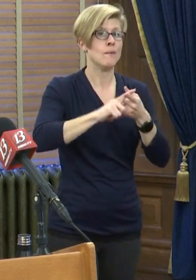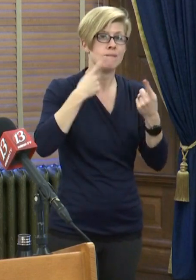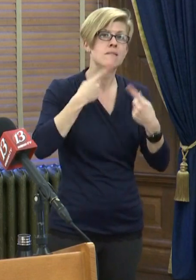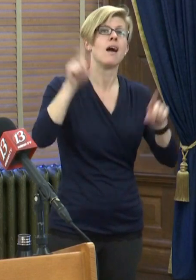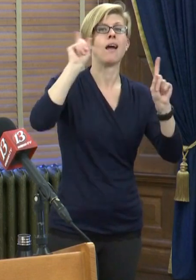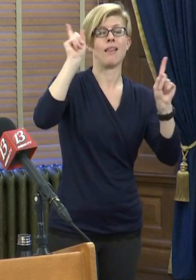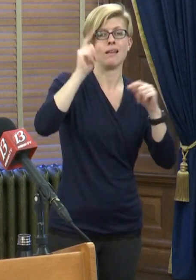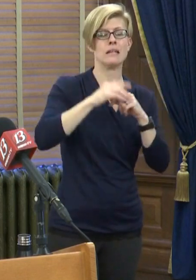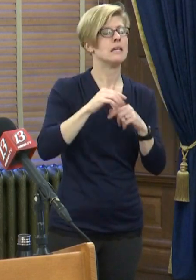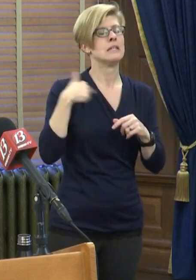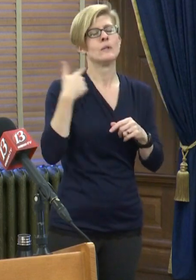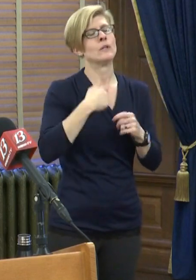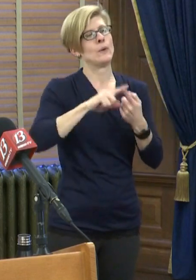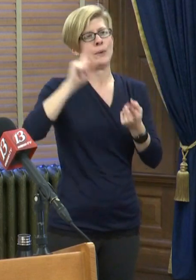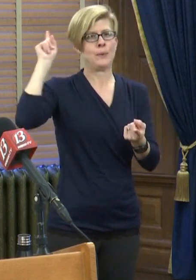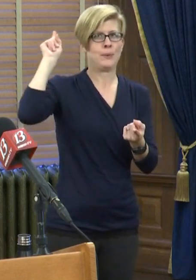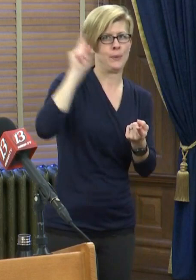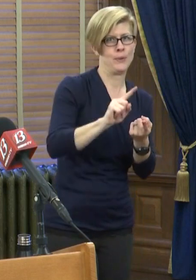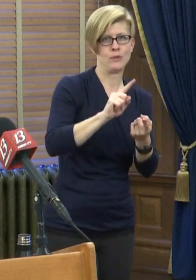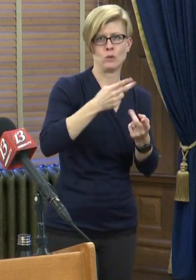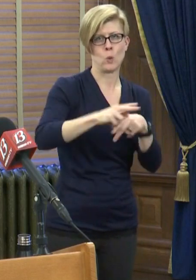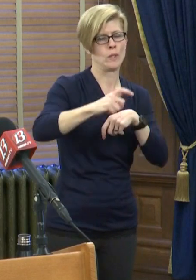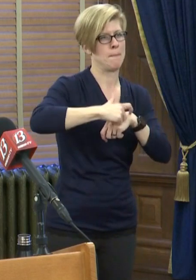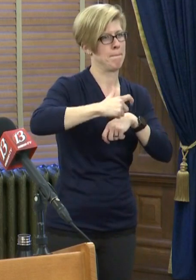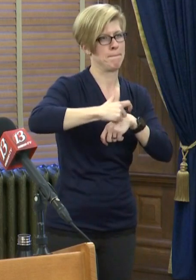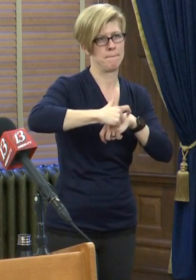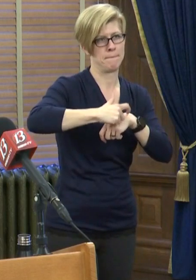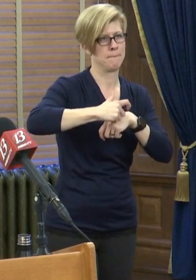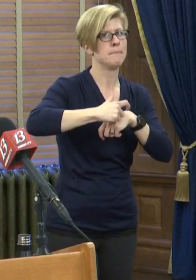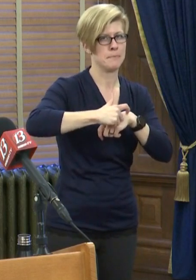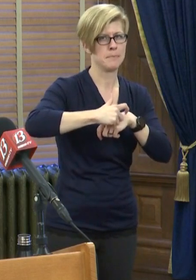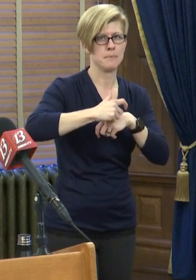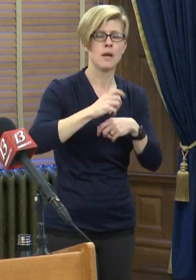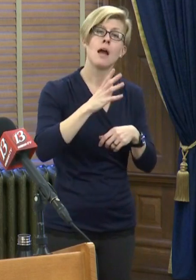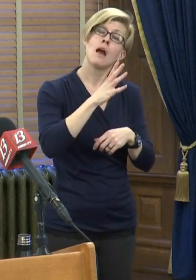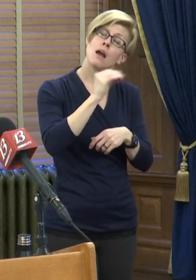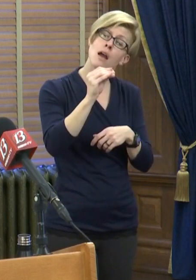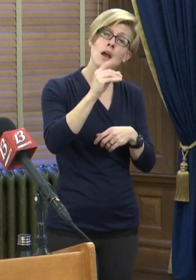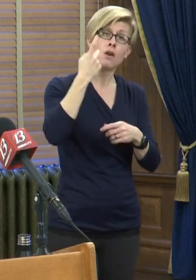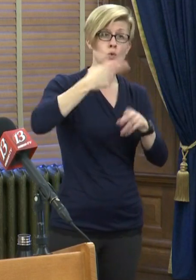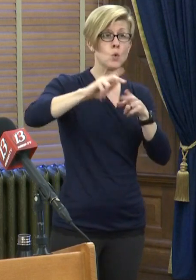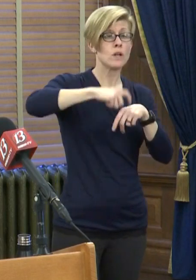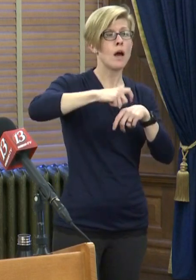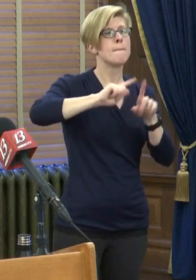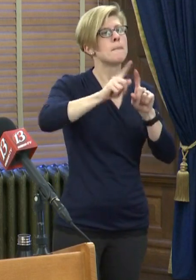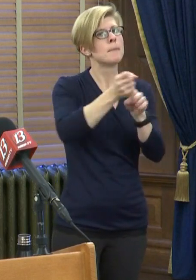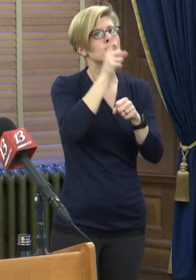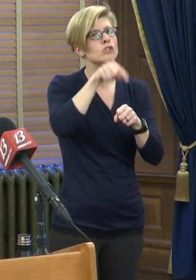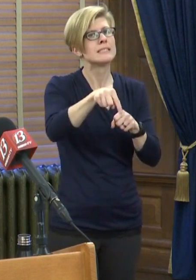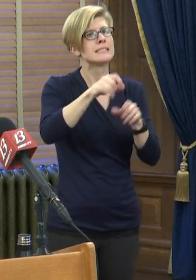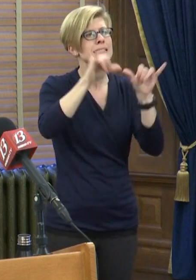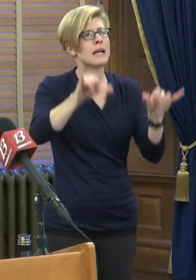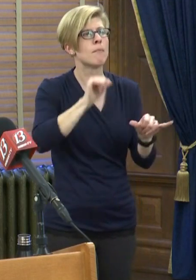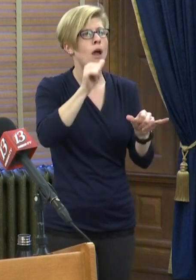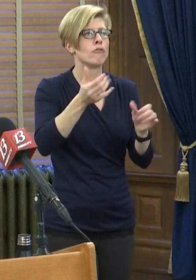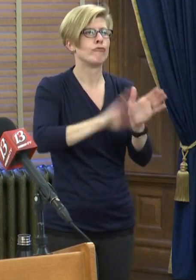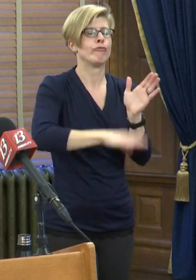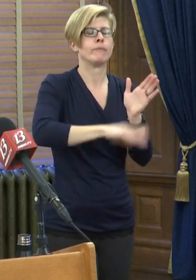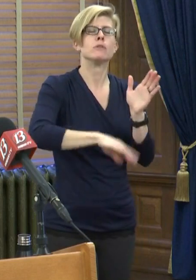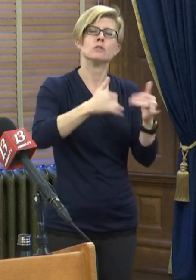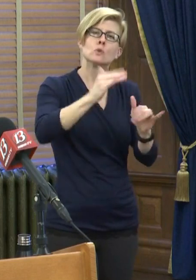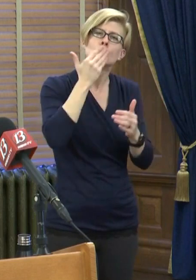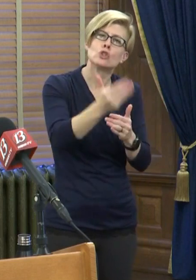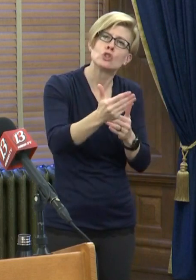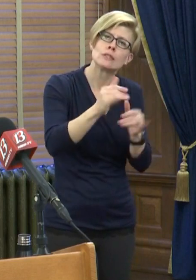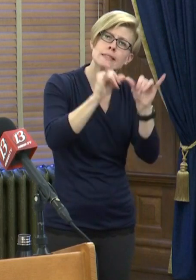avenue to reduce that timeline as much as feasible while still delivering the type of system that Kansas has deserved. In closing, I want to